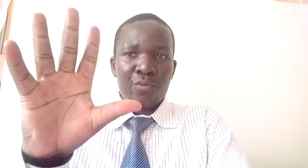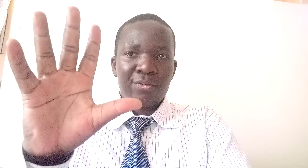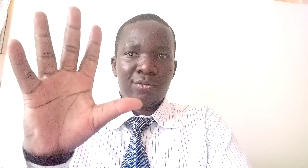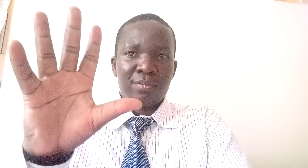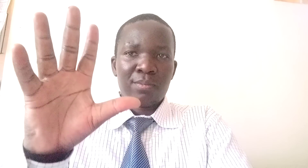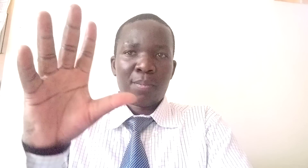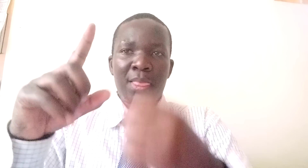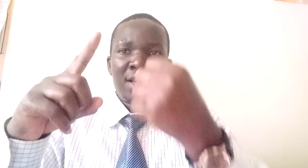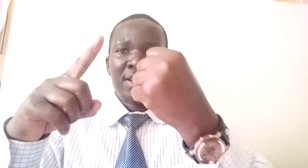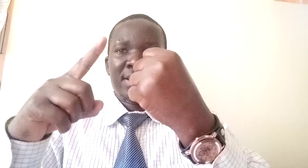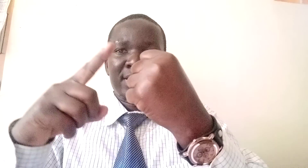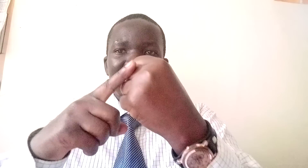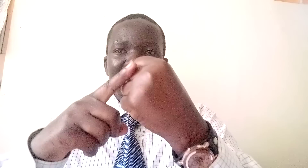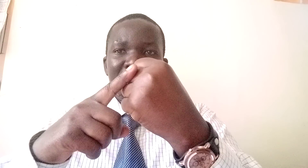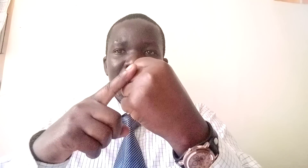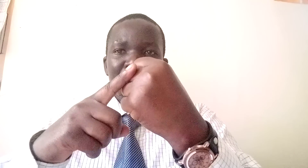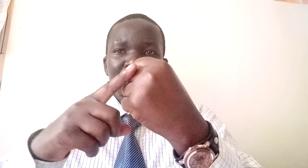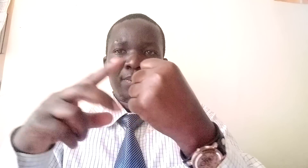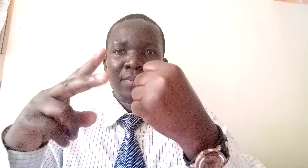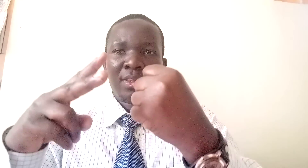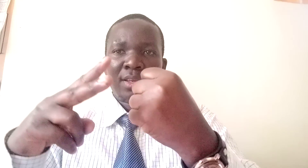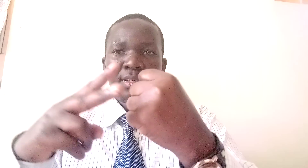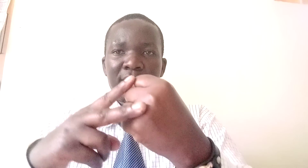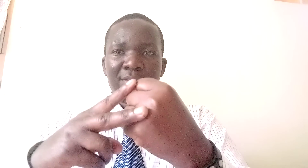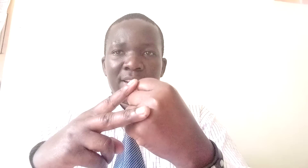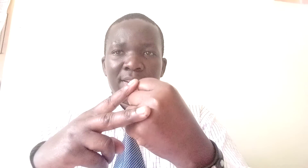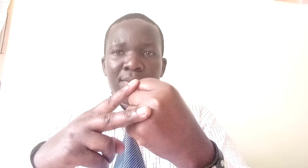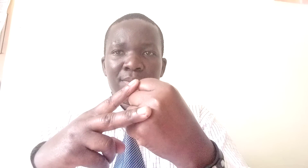5, 6, 7,